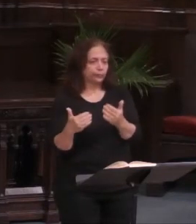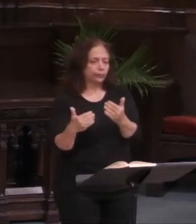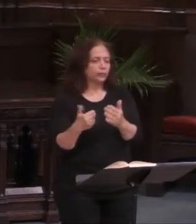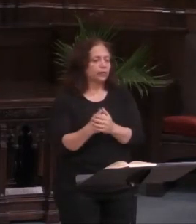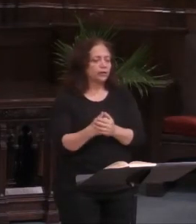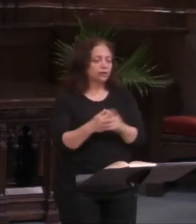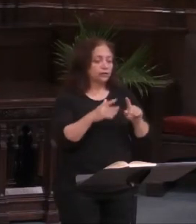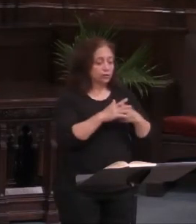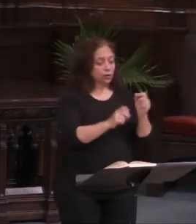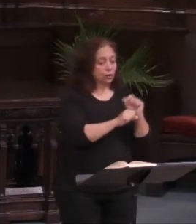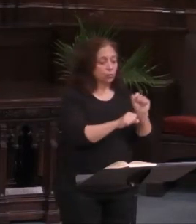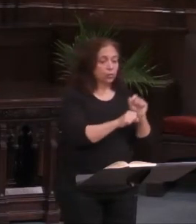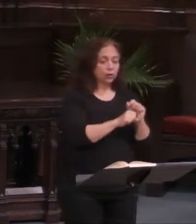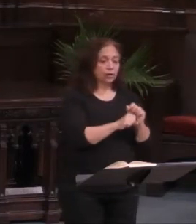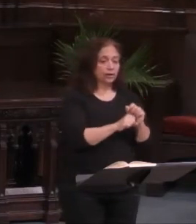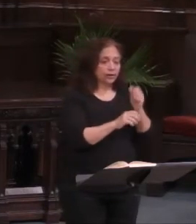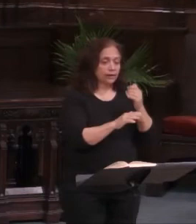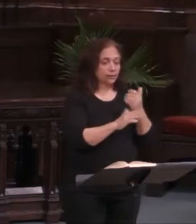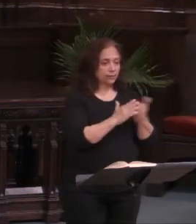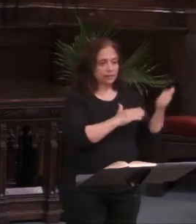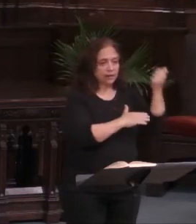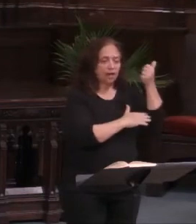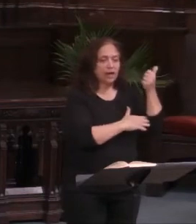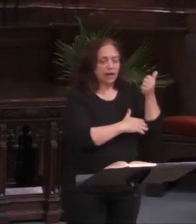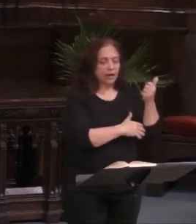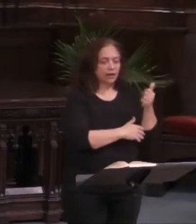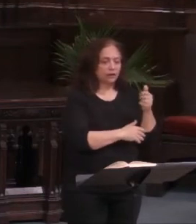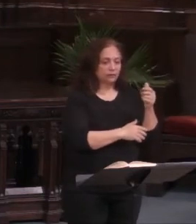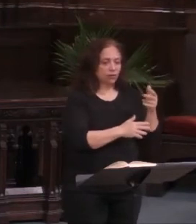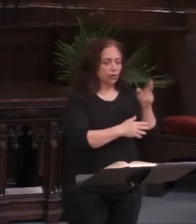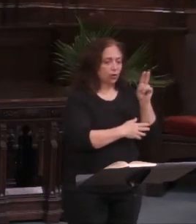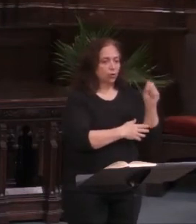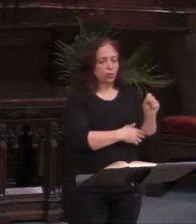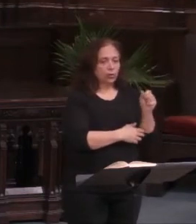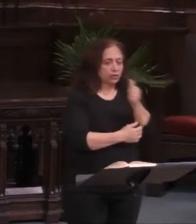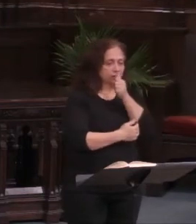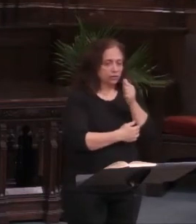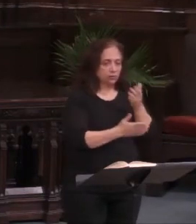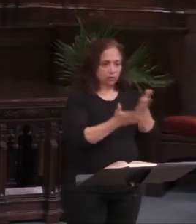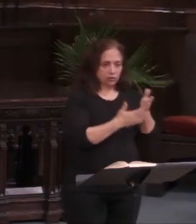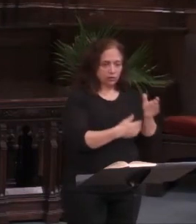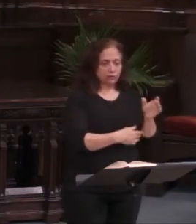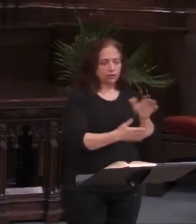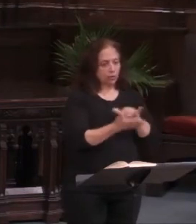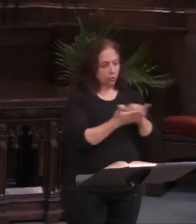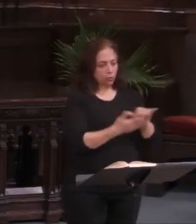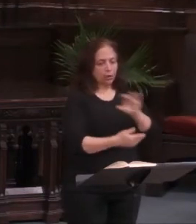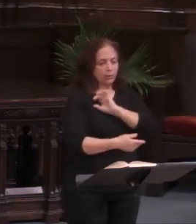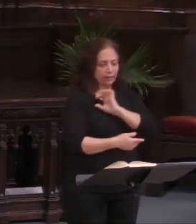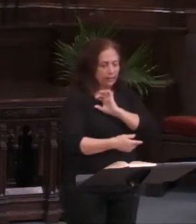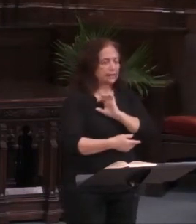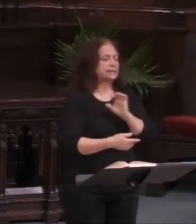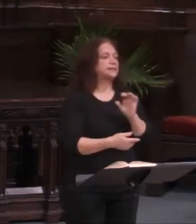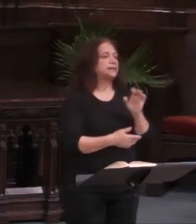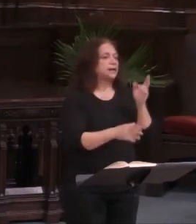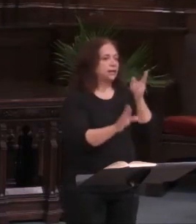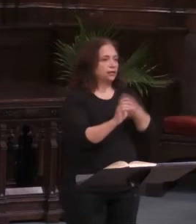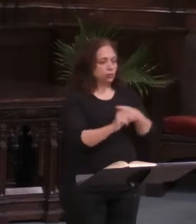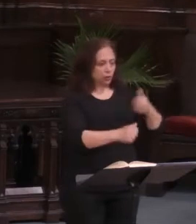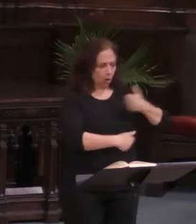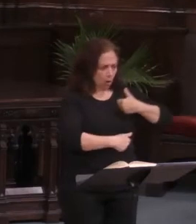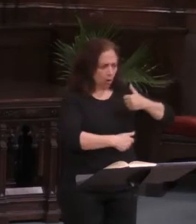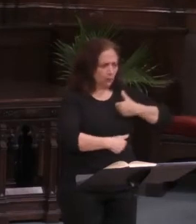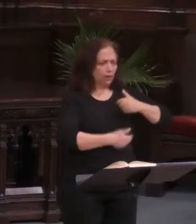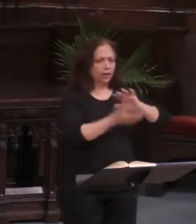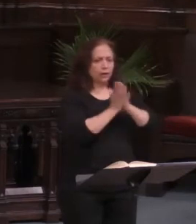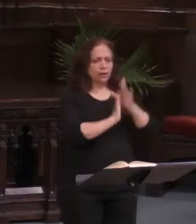He started working as head of the U.S. Civil Service Commission, the New York City Police Commissioner. Next, he joined the Army,